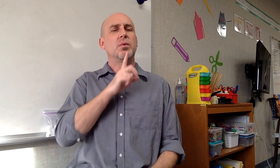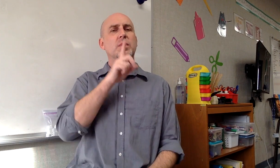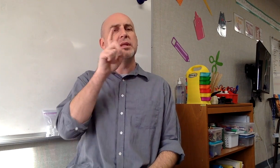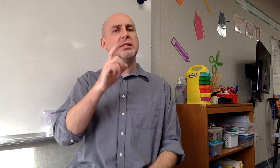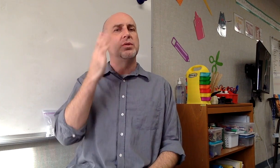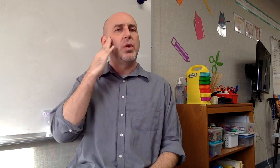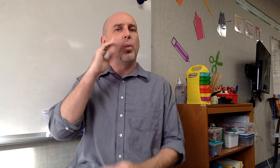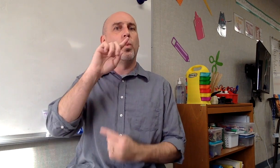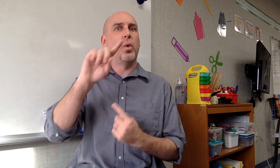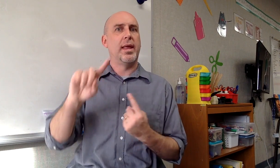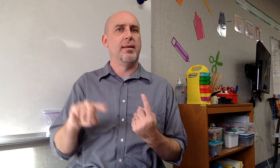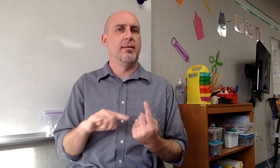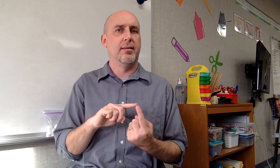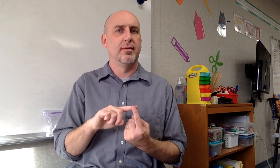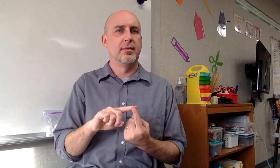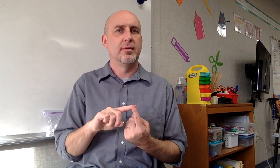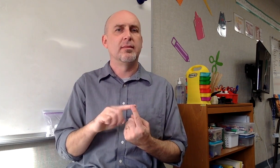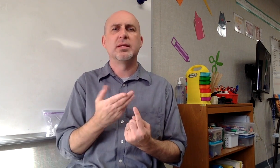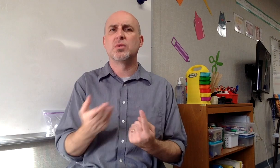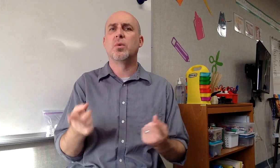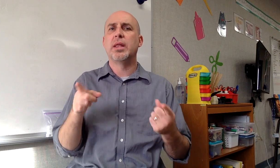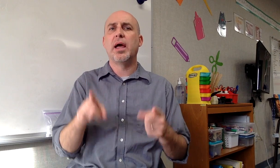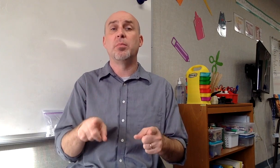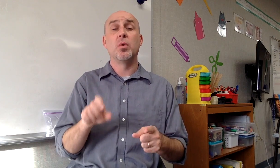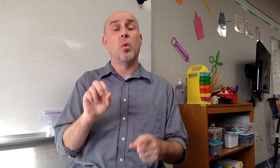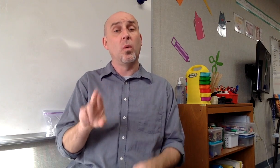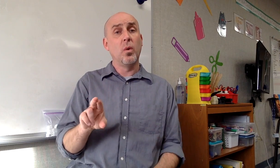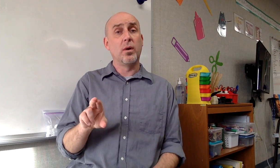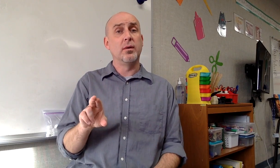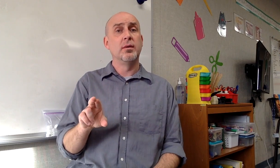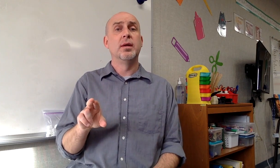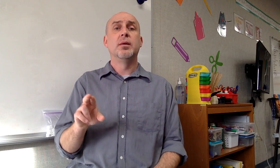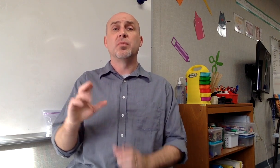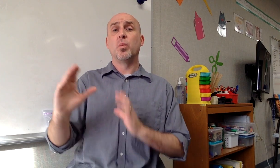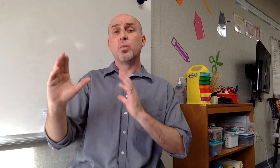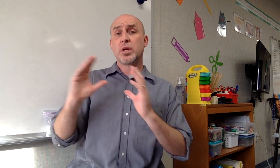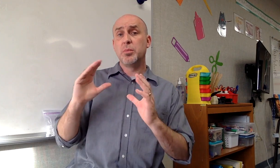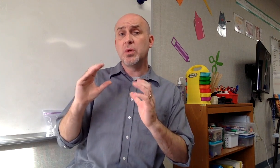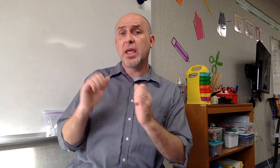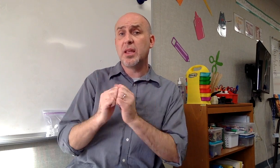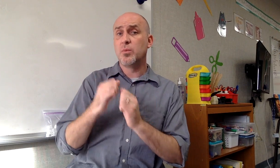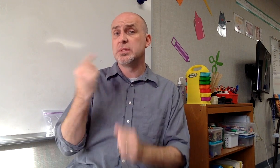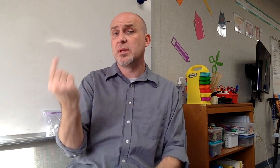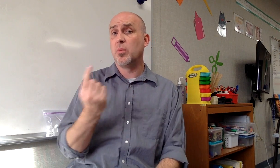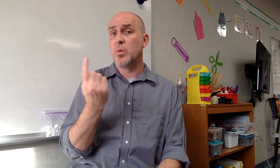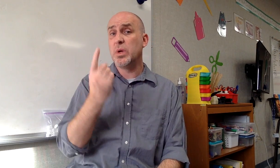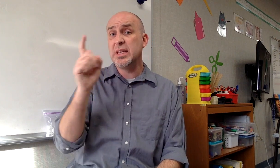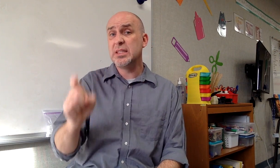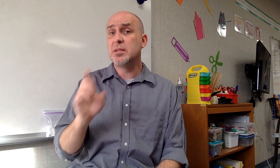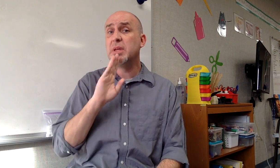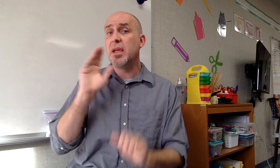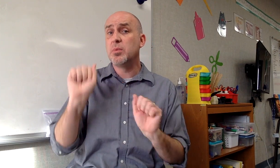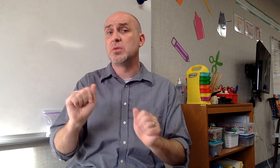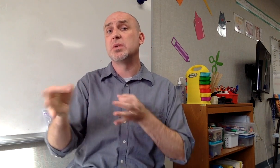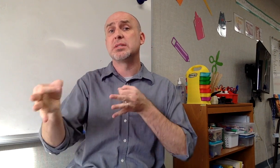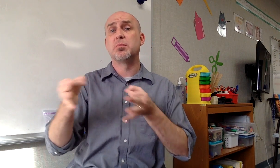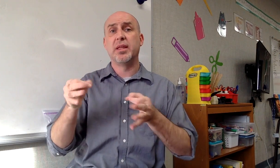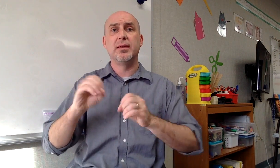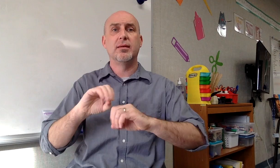really need to know when things are going to happen, or when we're communicating with someone, we need to be able to explain